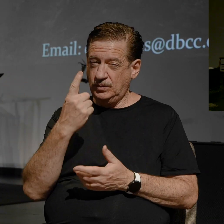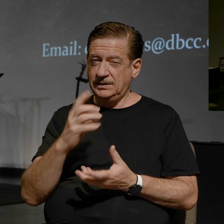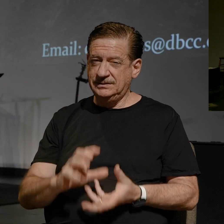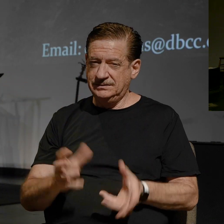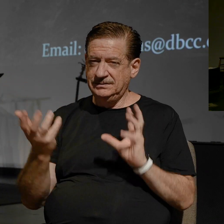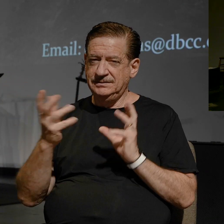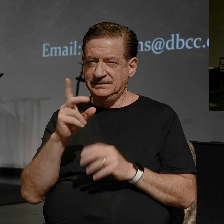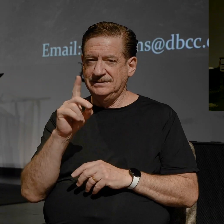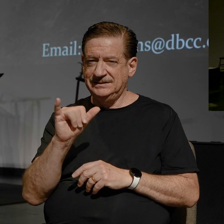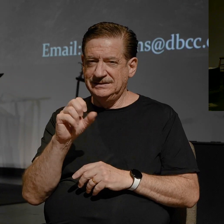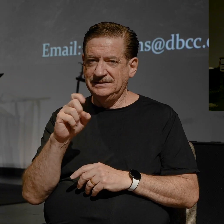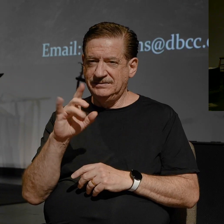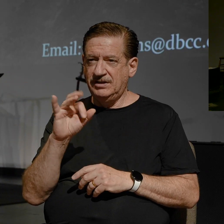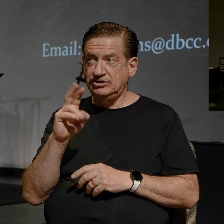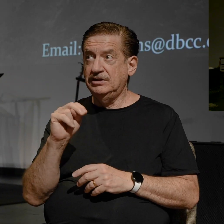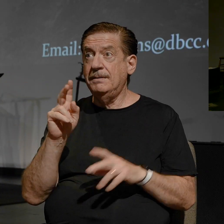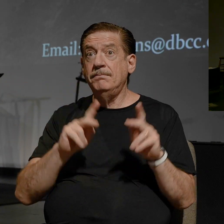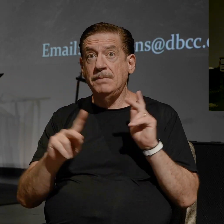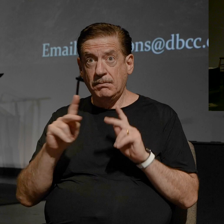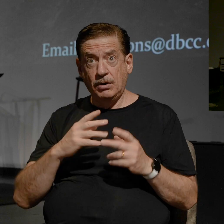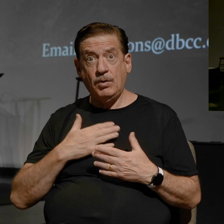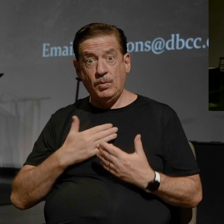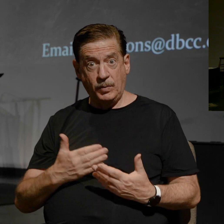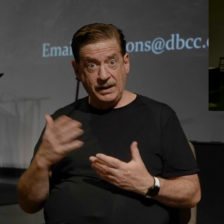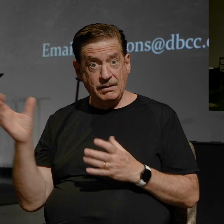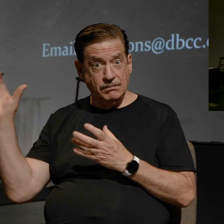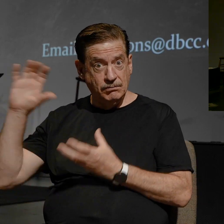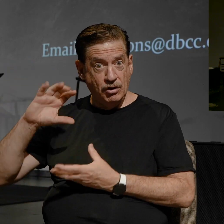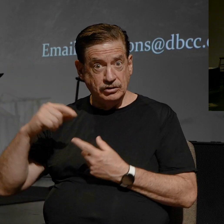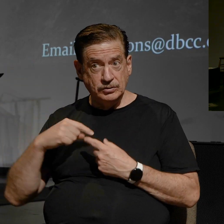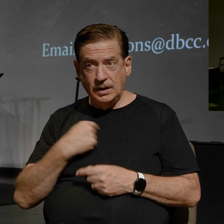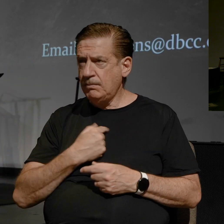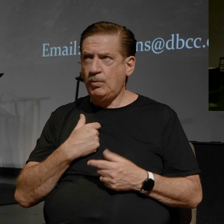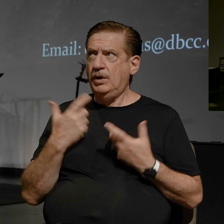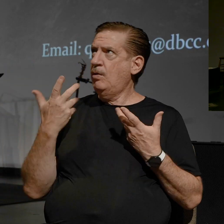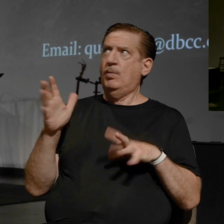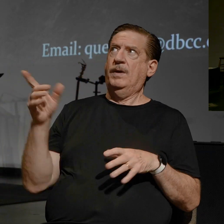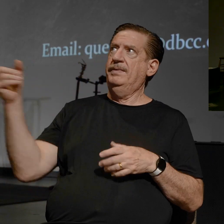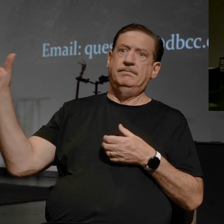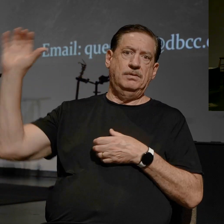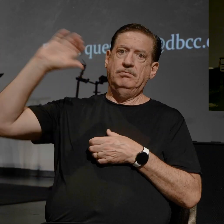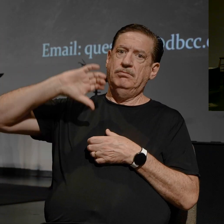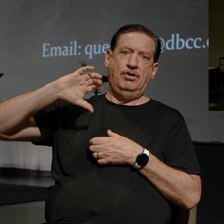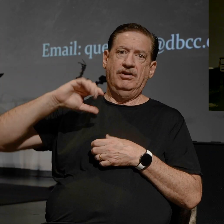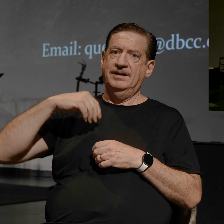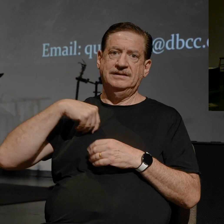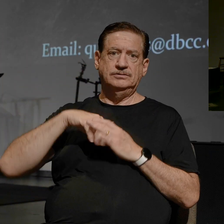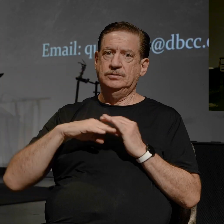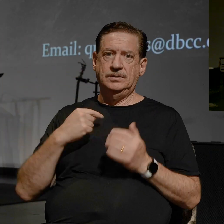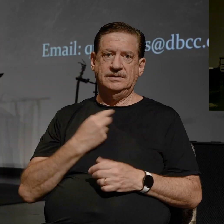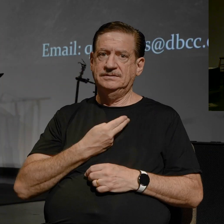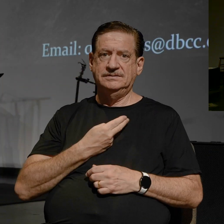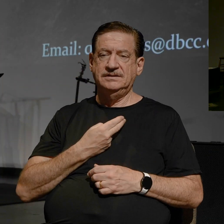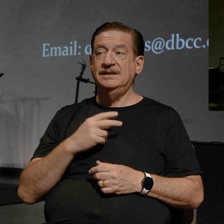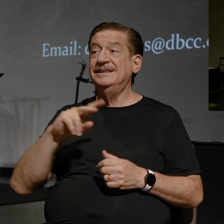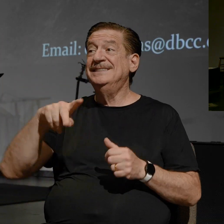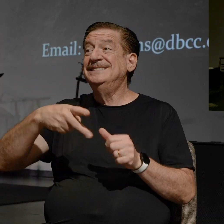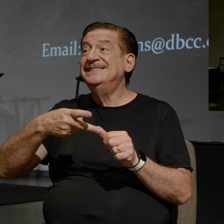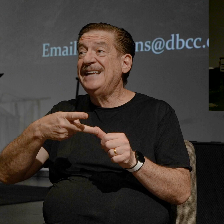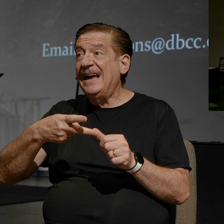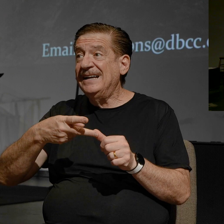dysfunction, when perhaps people are willing to pour into us, but we don't want to be poured into. A second